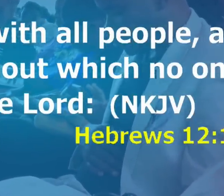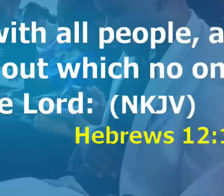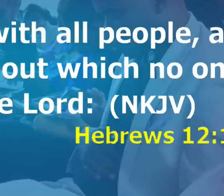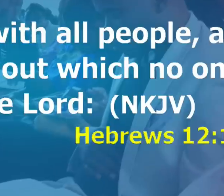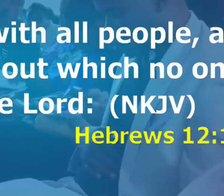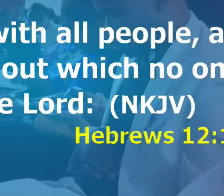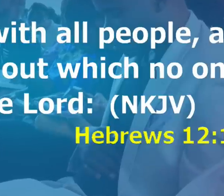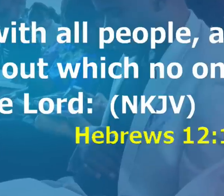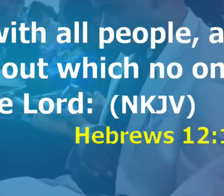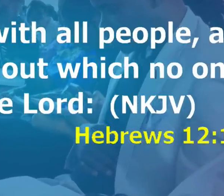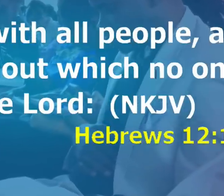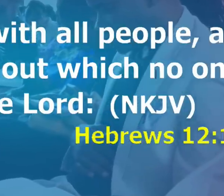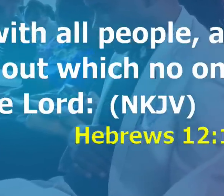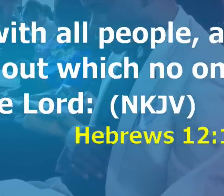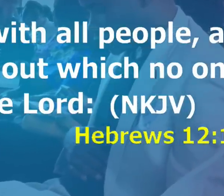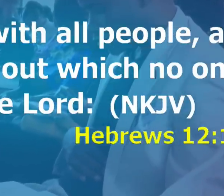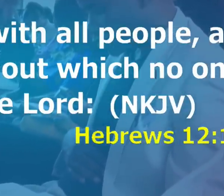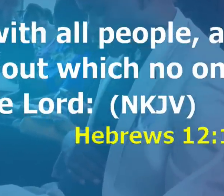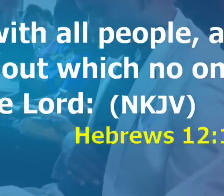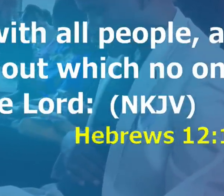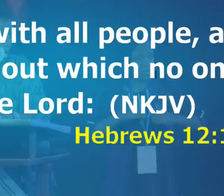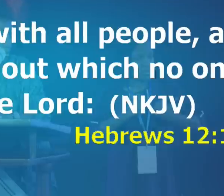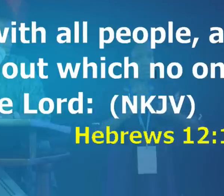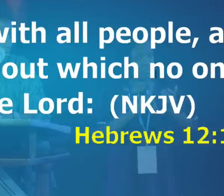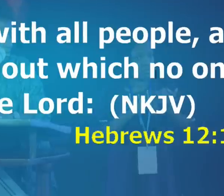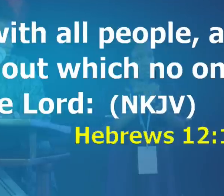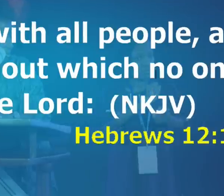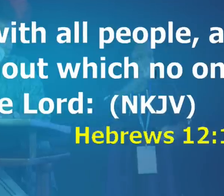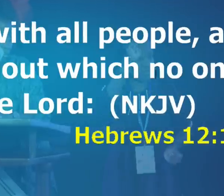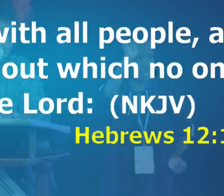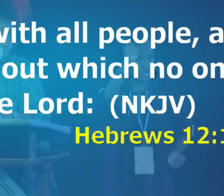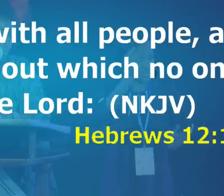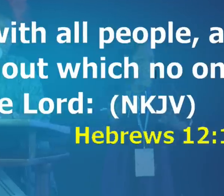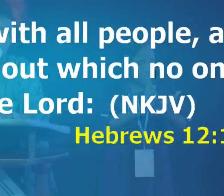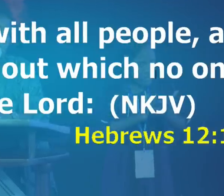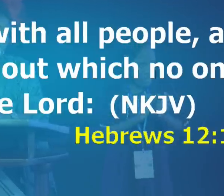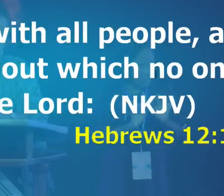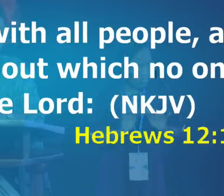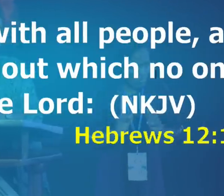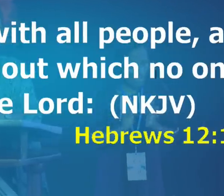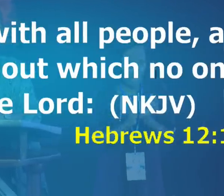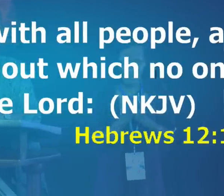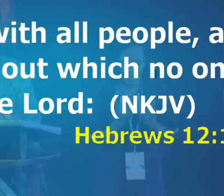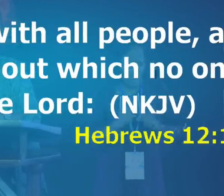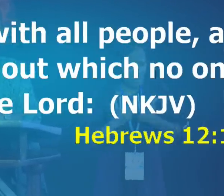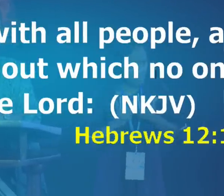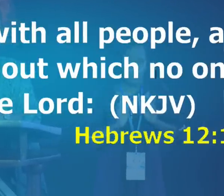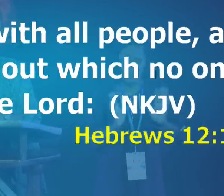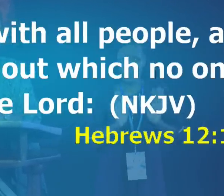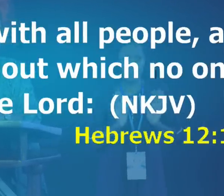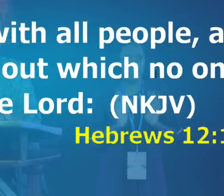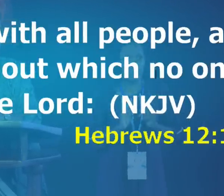This Bible. Sinze nafuna okubikulirwa giwandiika. I didn't get the revelation to write it.